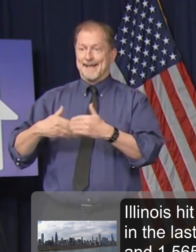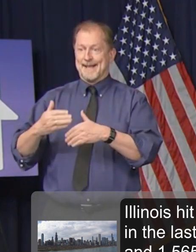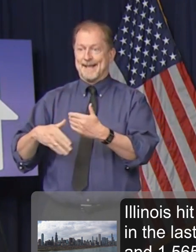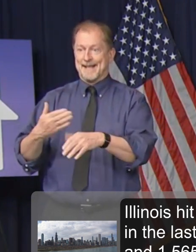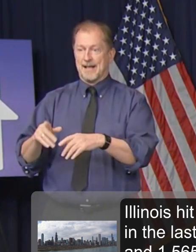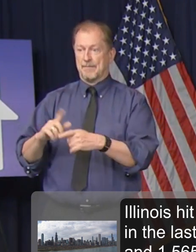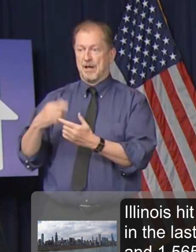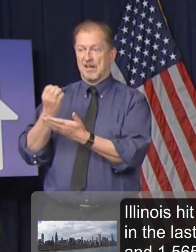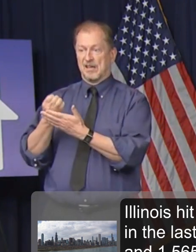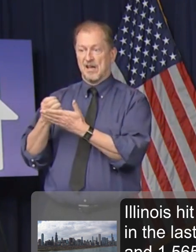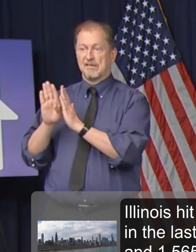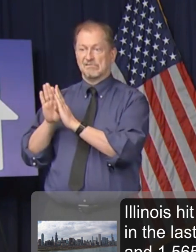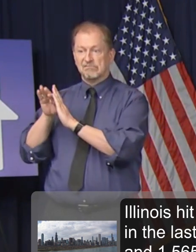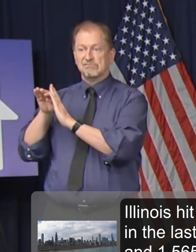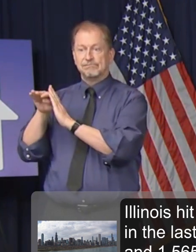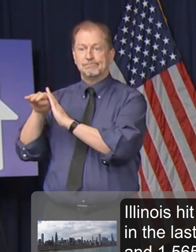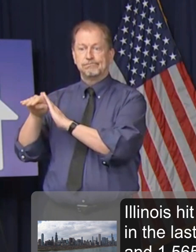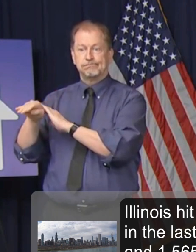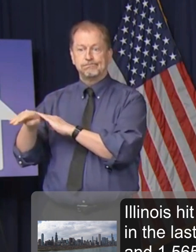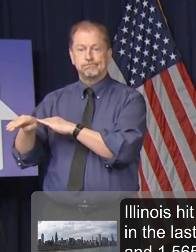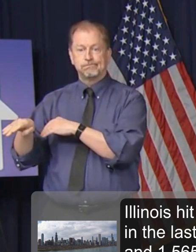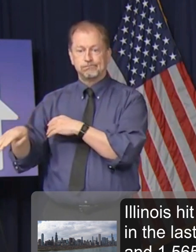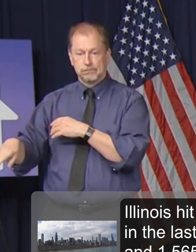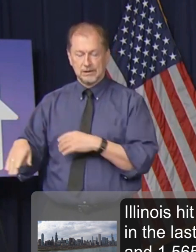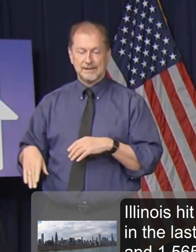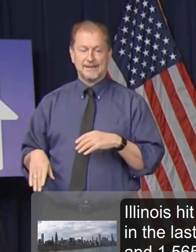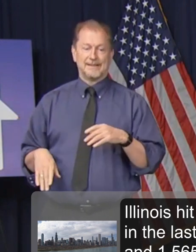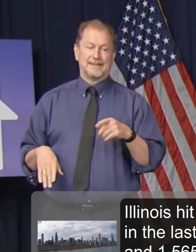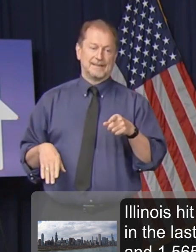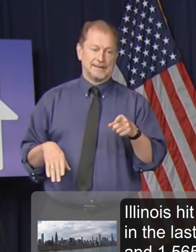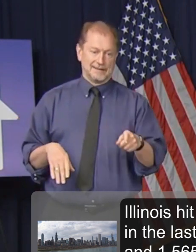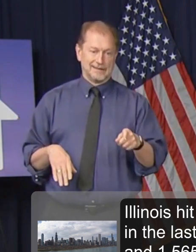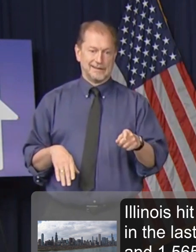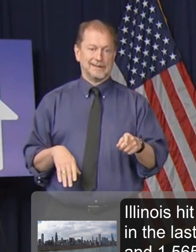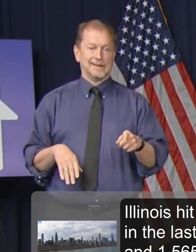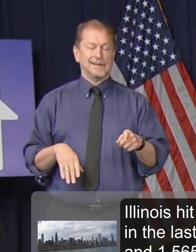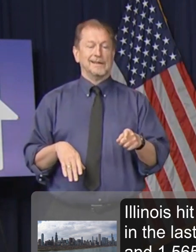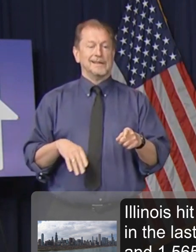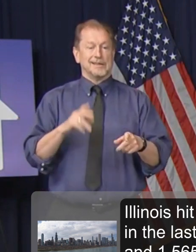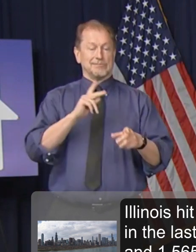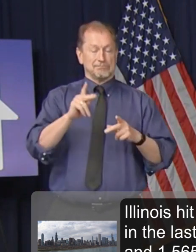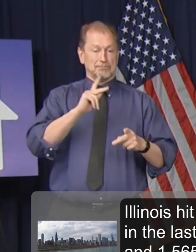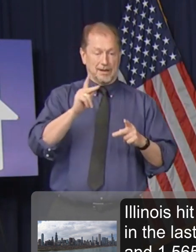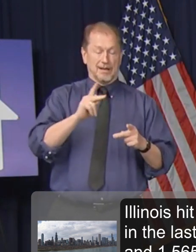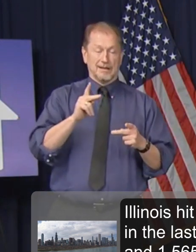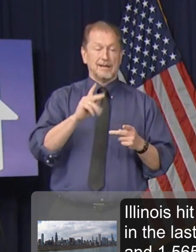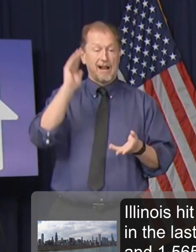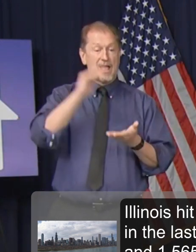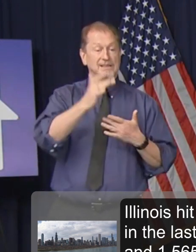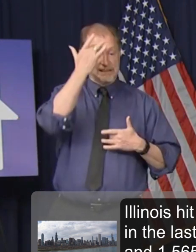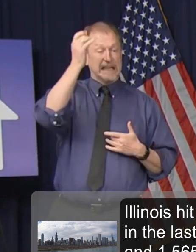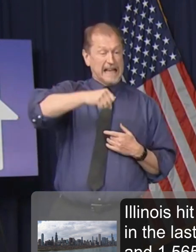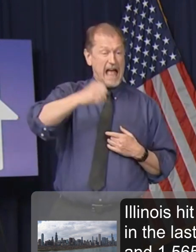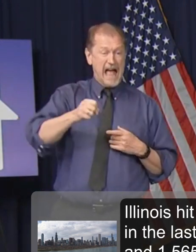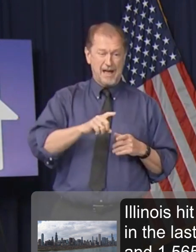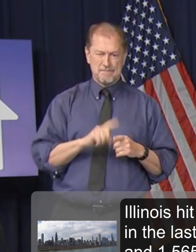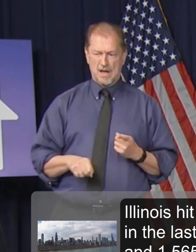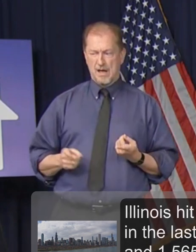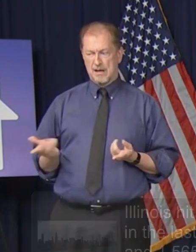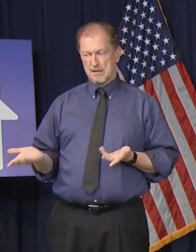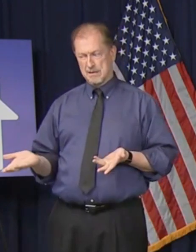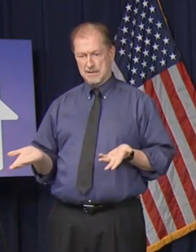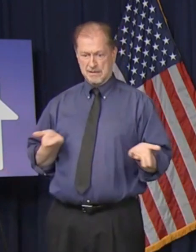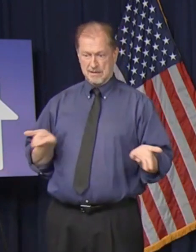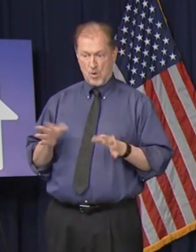keeping the economy closed, the health problems that arise from joblessness, et cetera, outweigh or are commensurate to the health cost